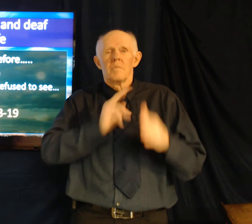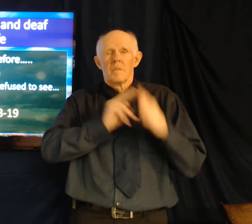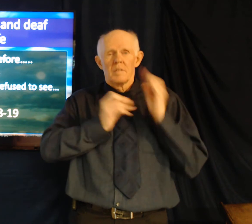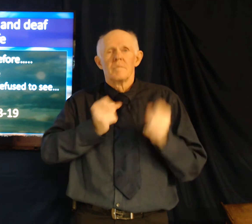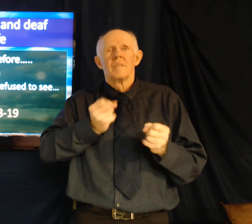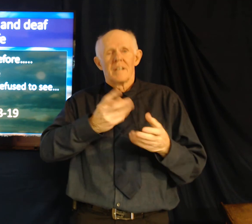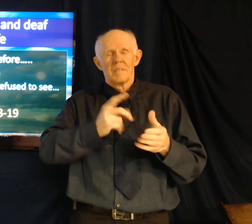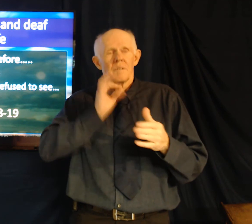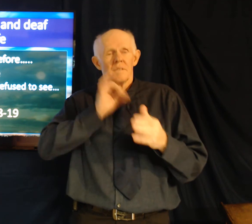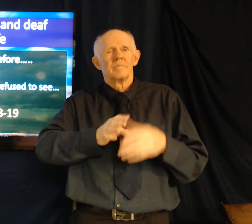The prophet.